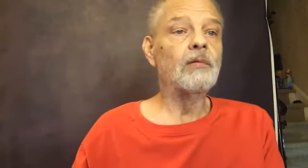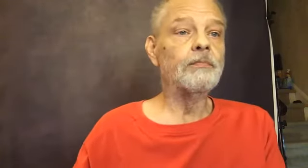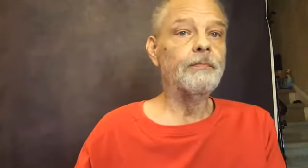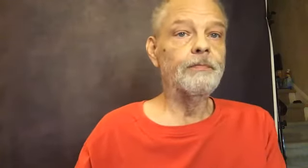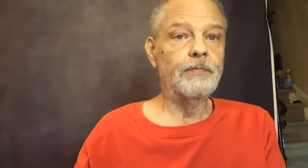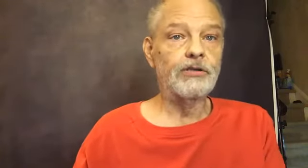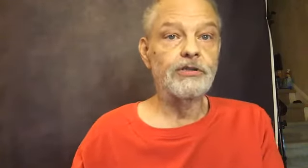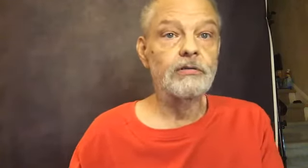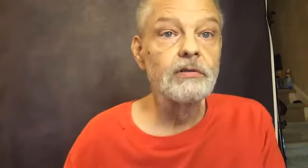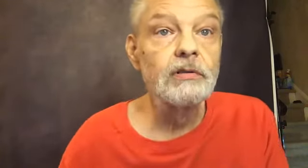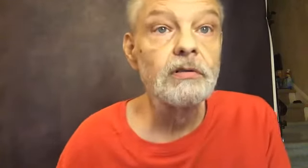Good.